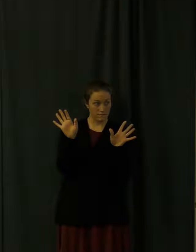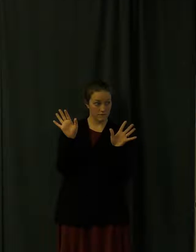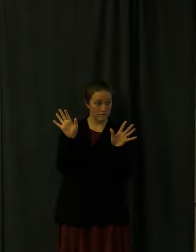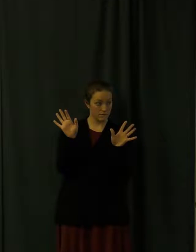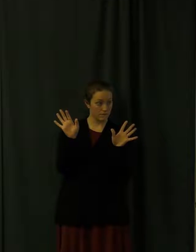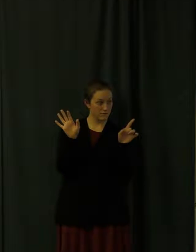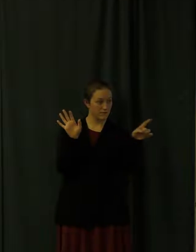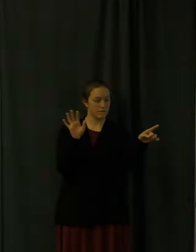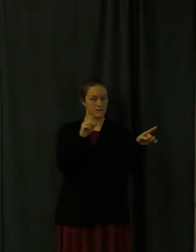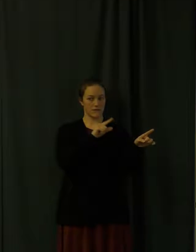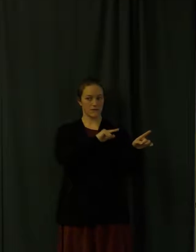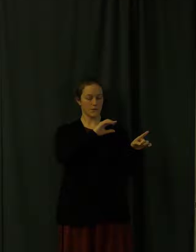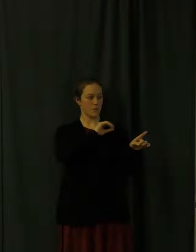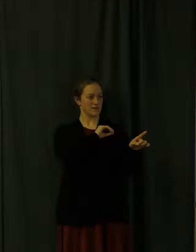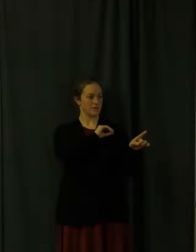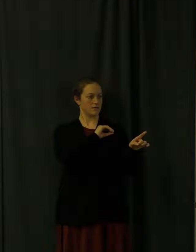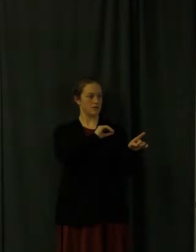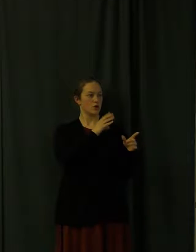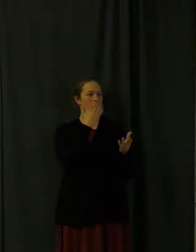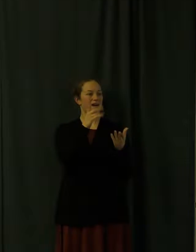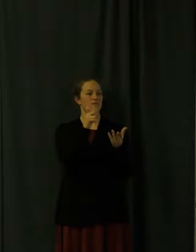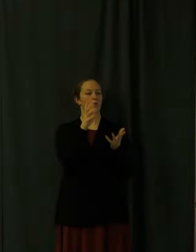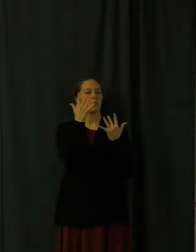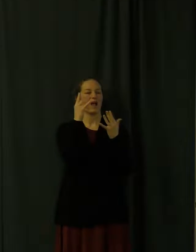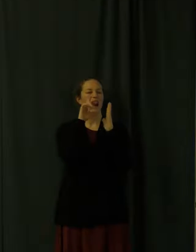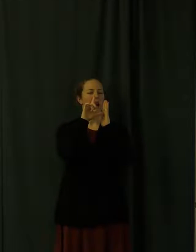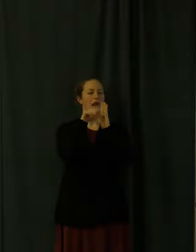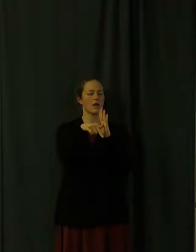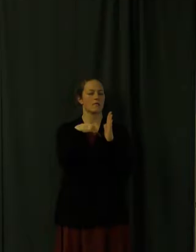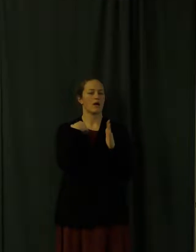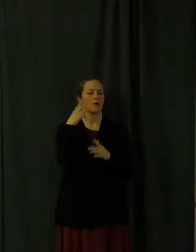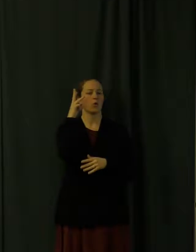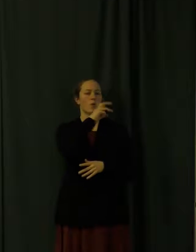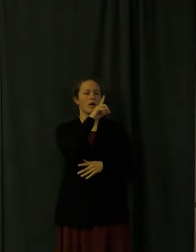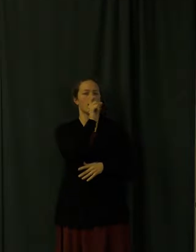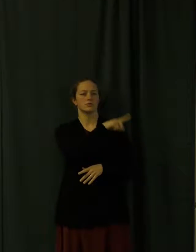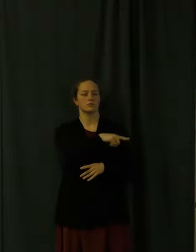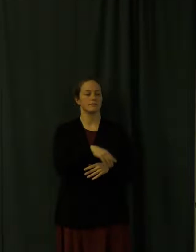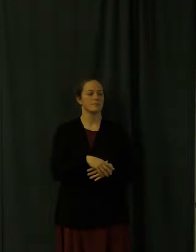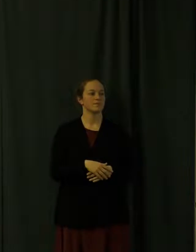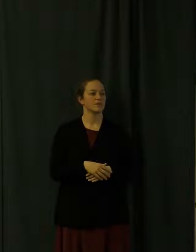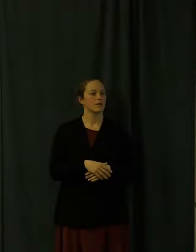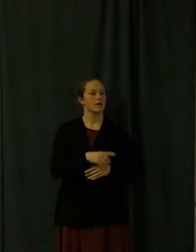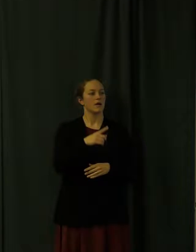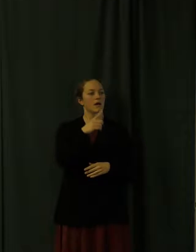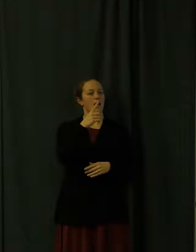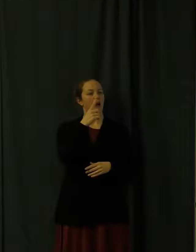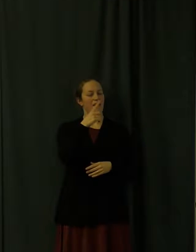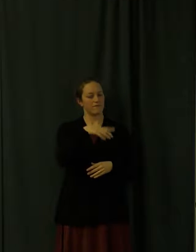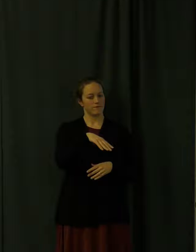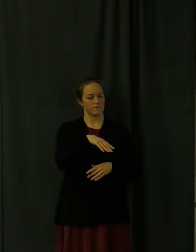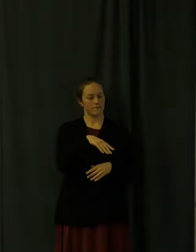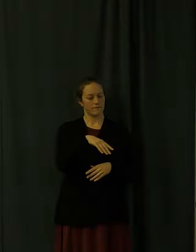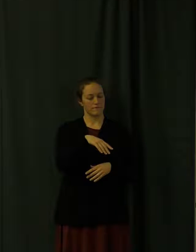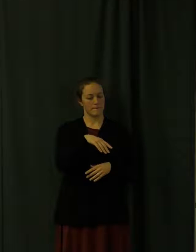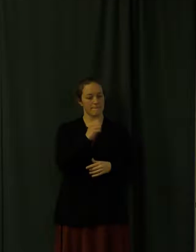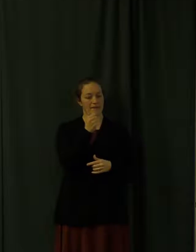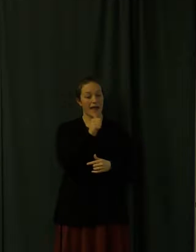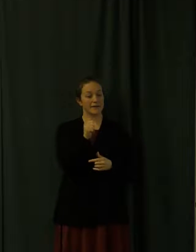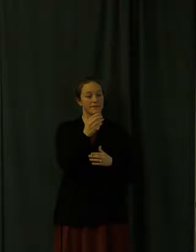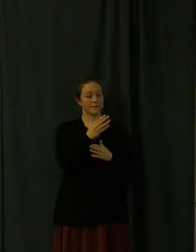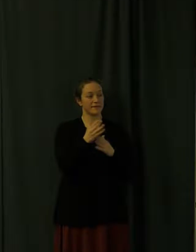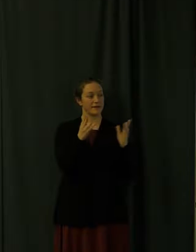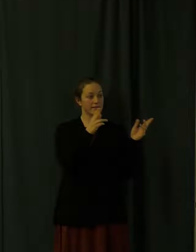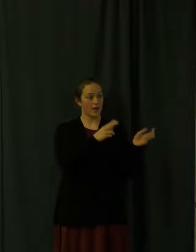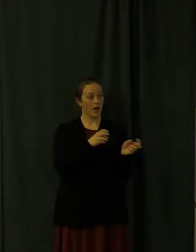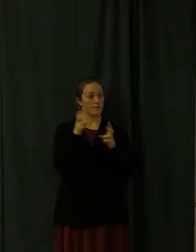Yeah. Yeah. Okay. So one of the things I discovered is I uploaded stuff that had been in